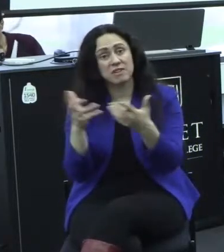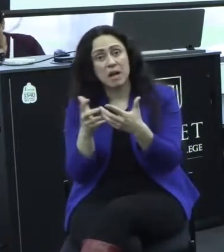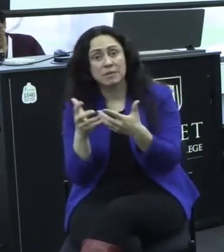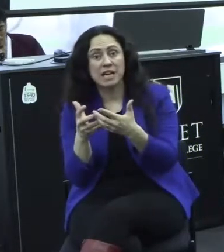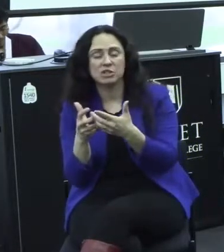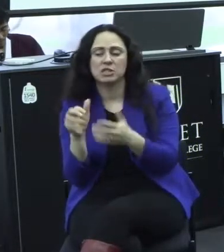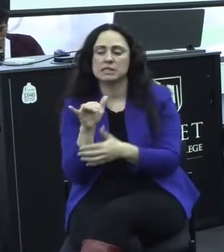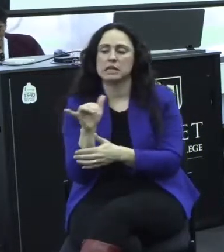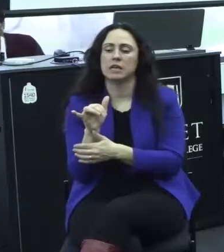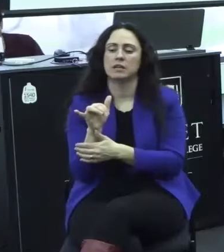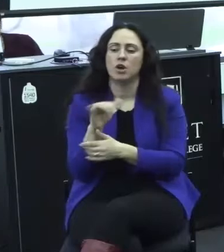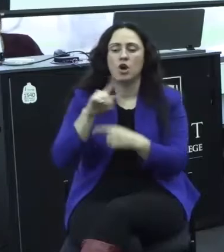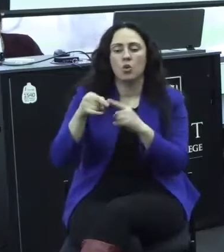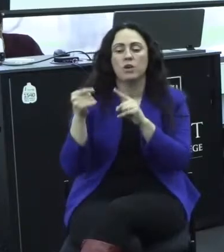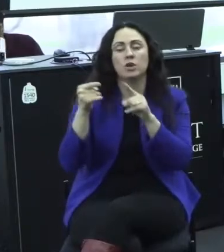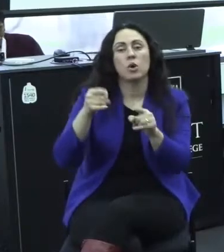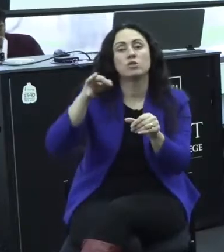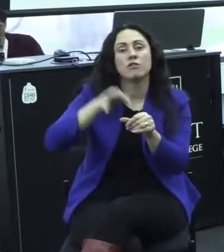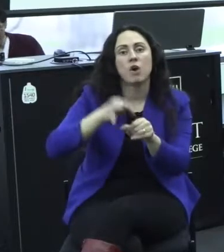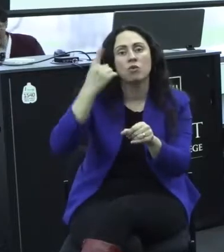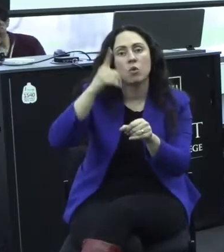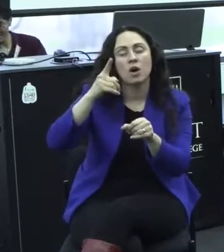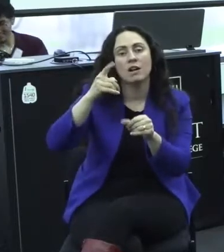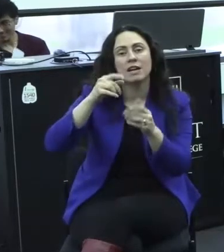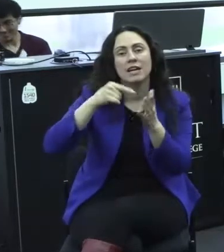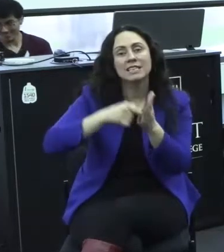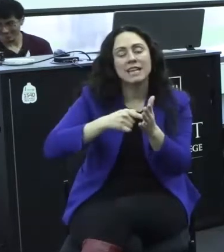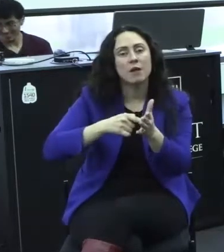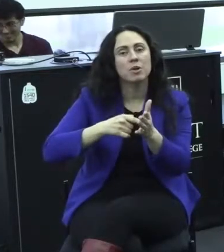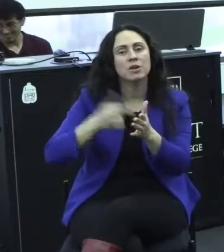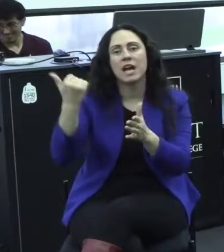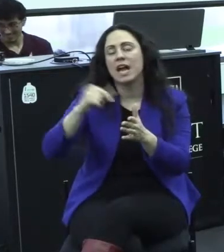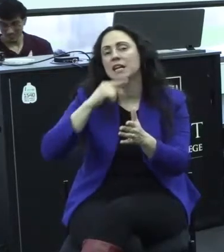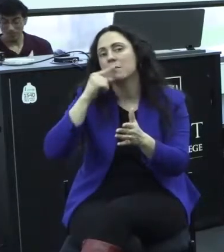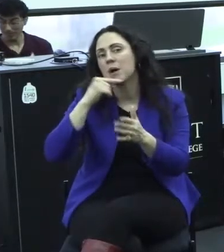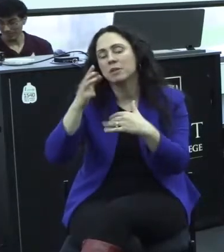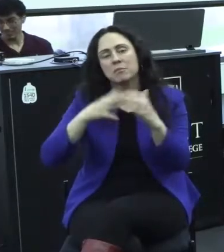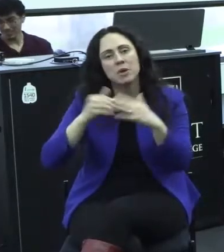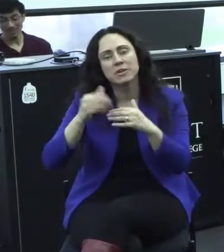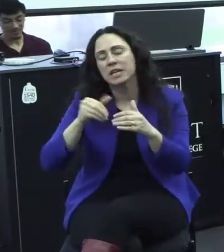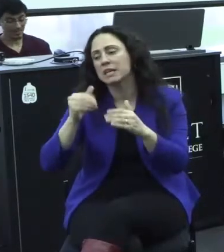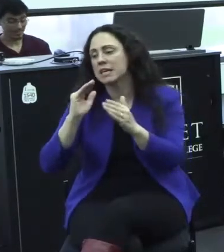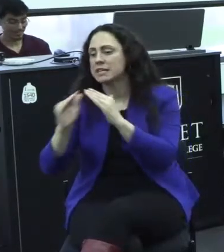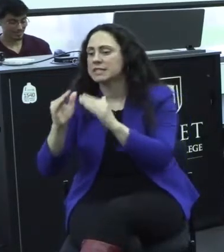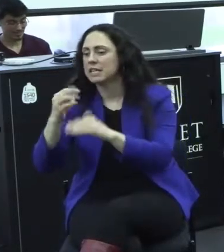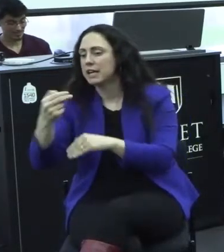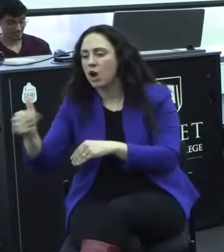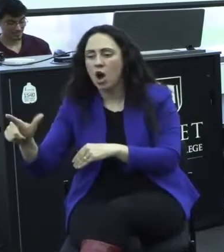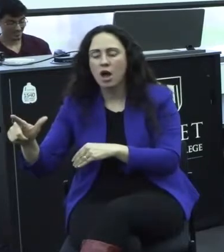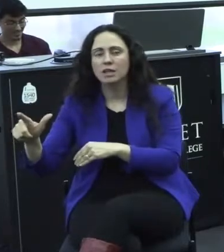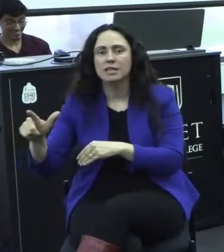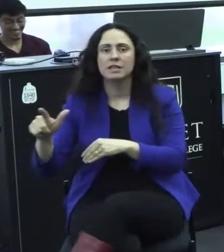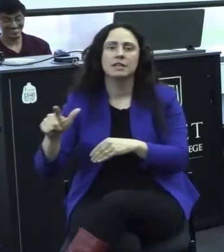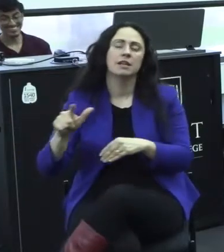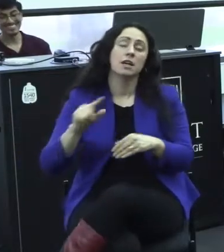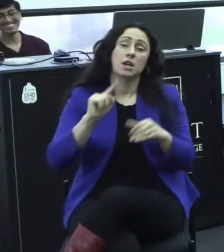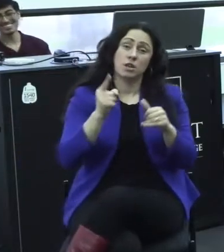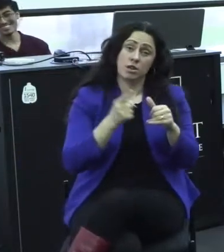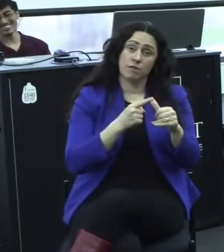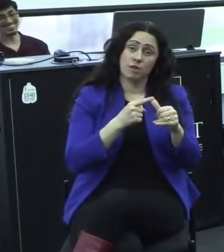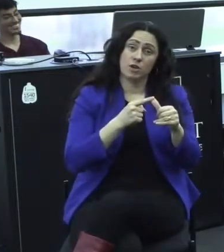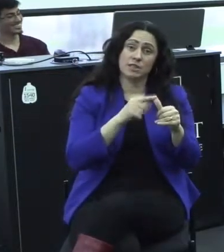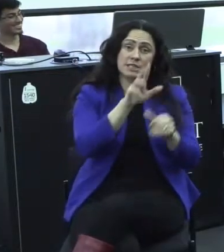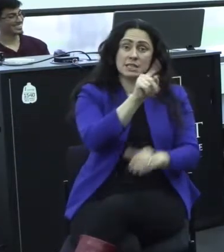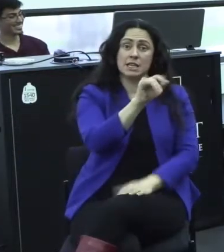accommodation, such as when you go to vote, for example, going into any public building or a city hall. And the first title of